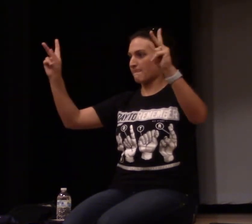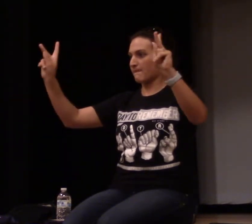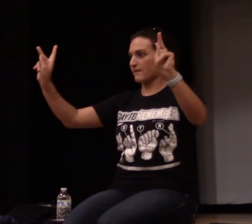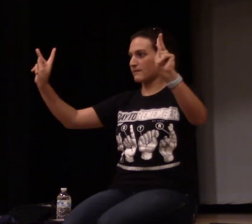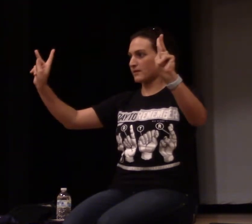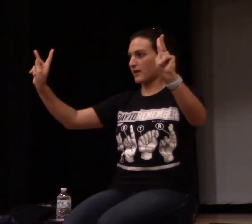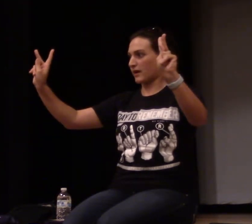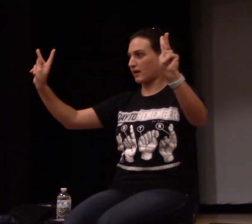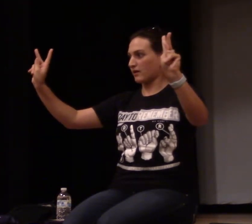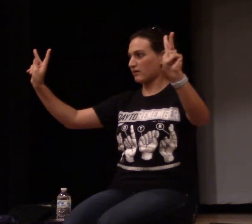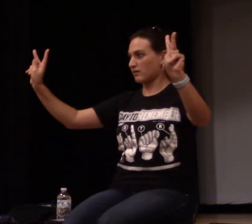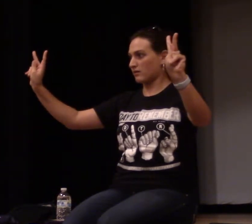K,